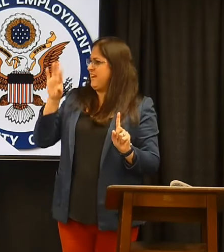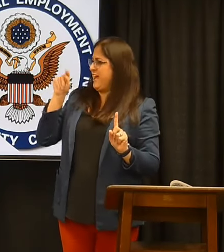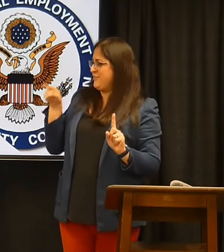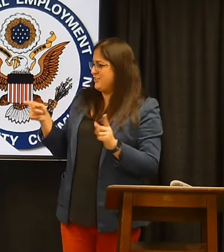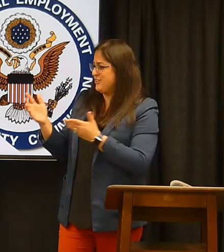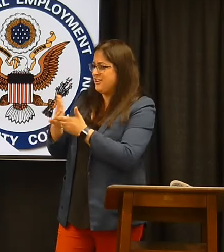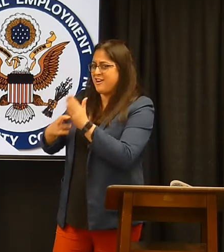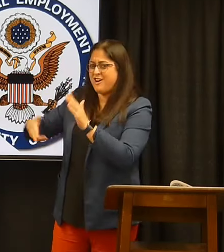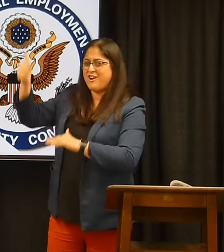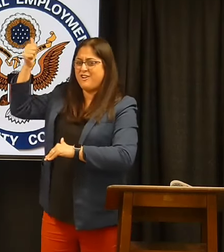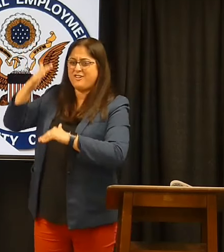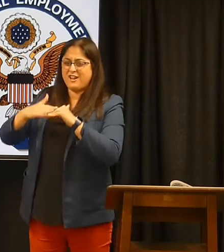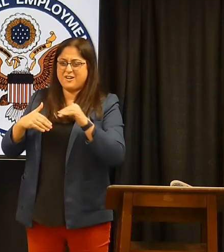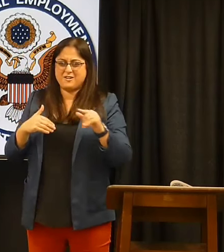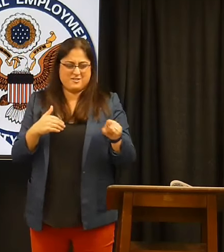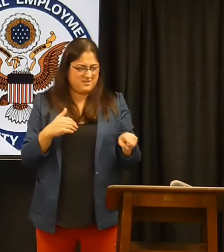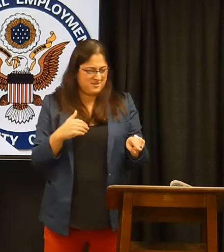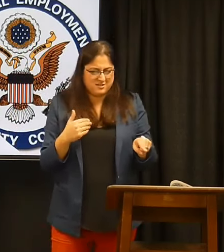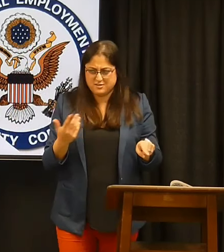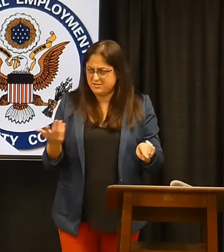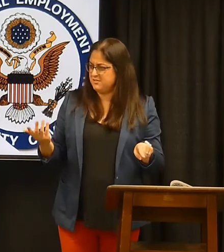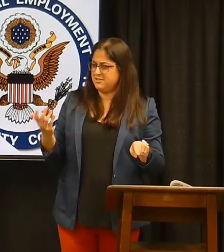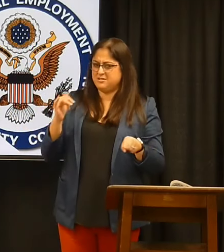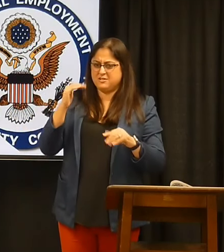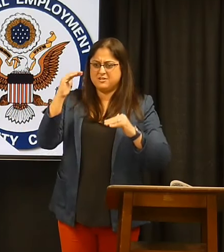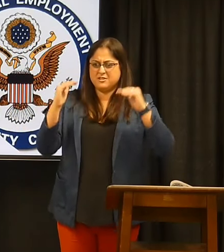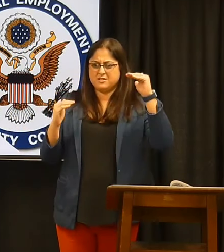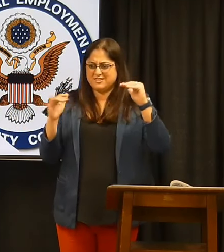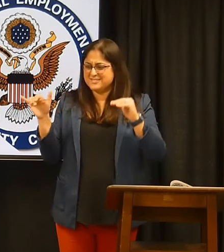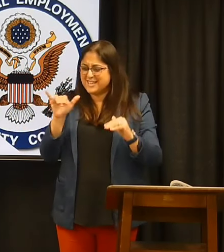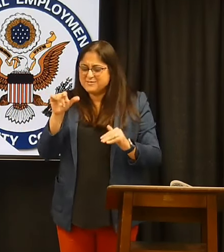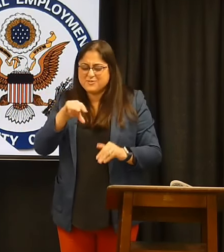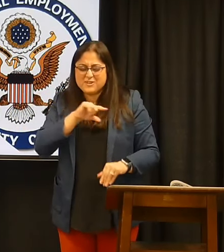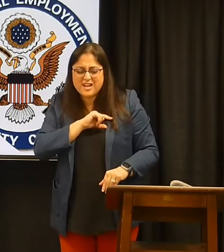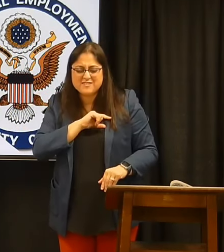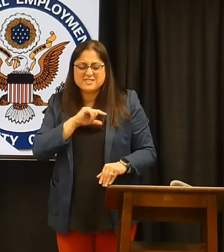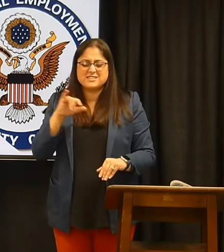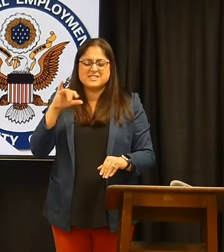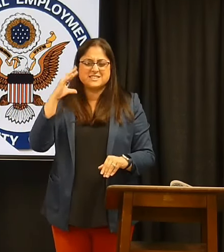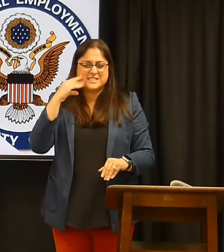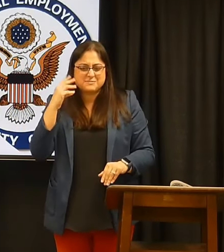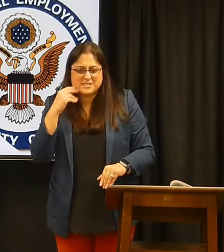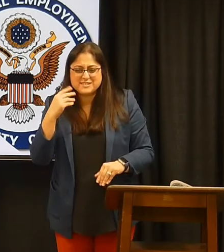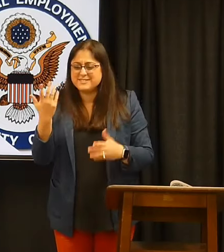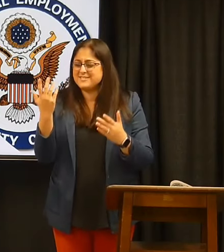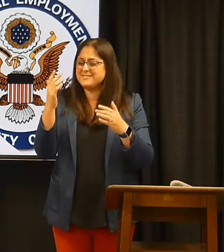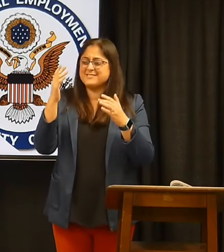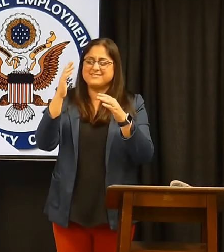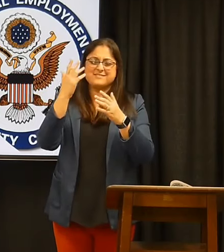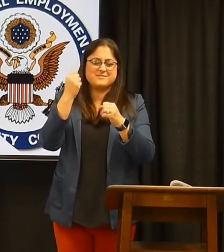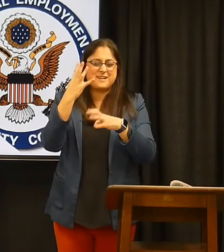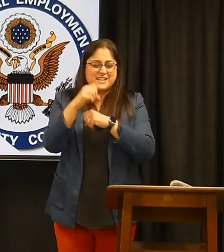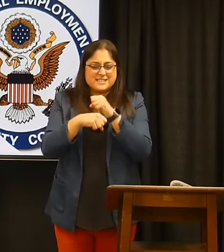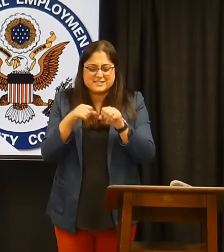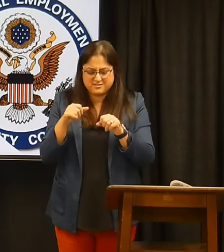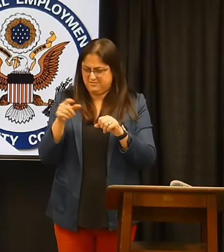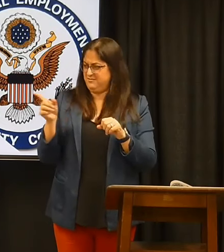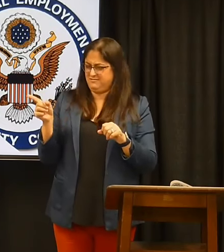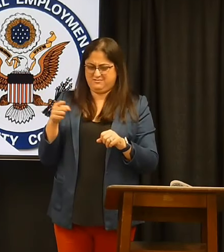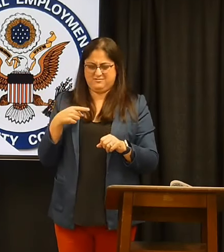position, that a man receives more than that, right? Then that's not equal pay. They have the same experience, they have the